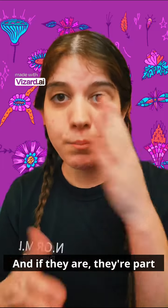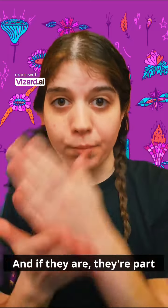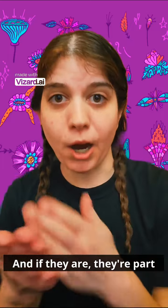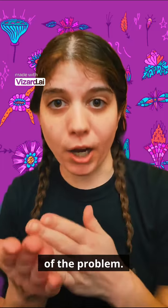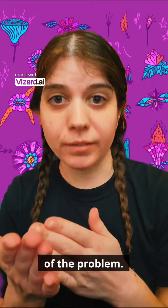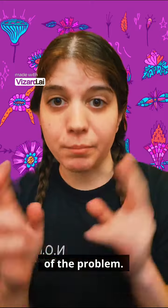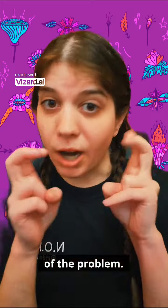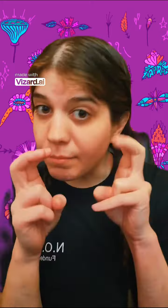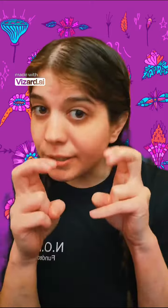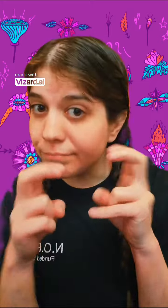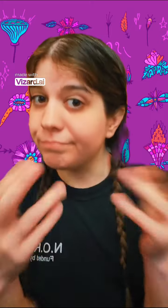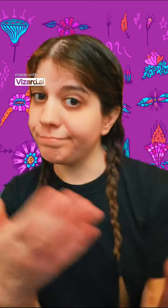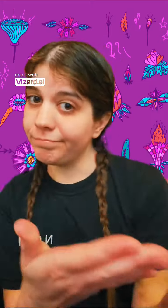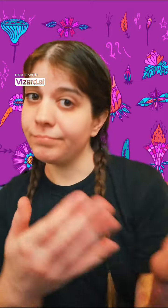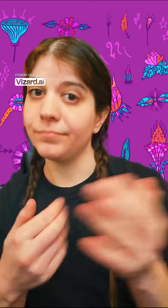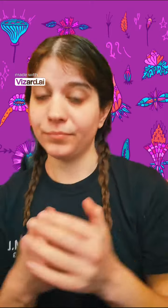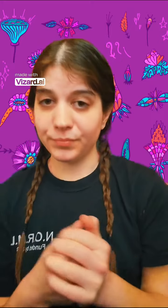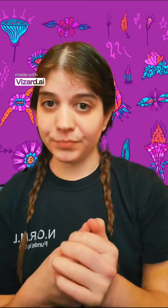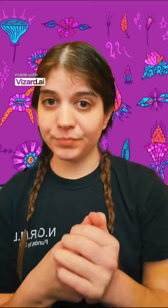part of the problem.